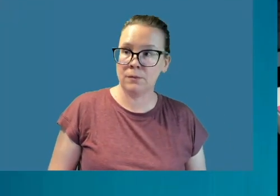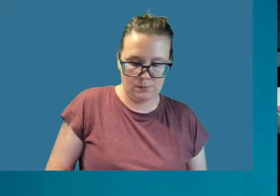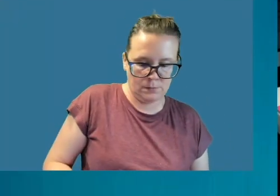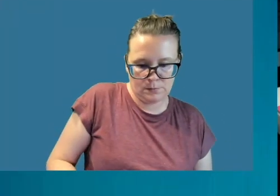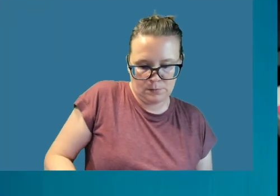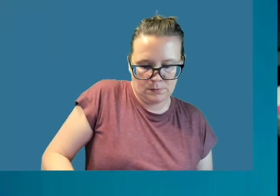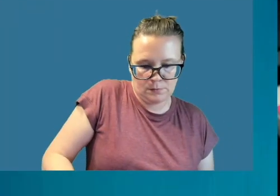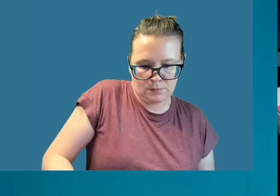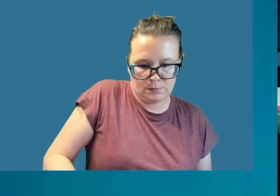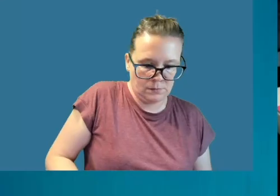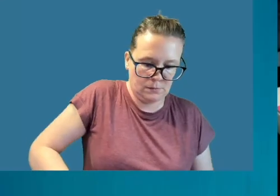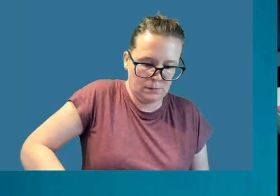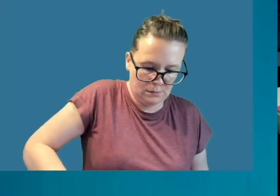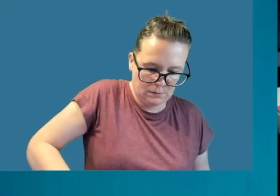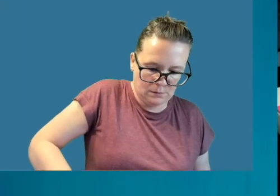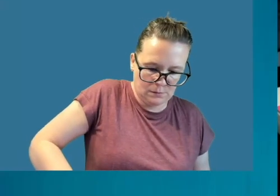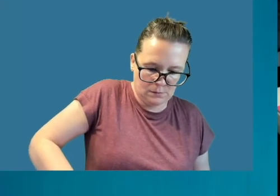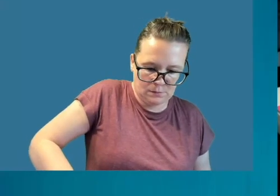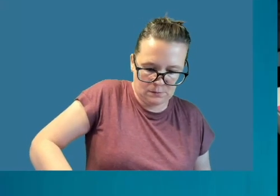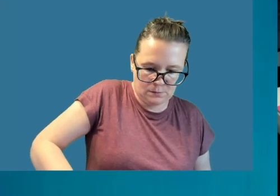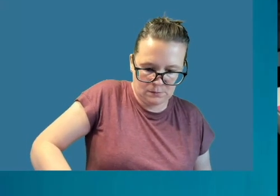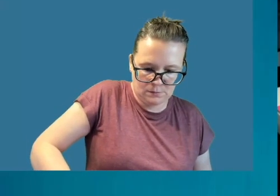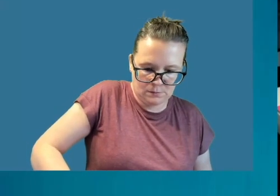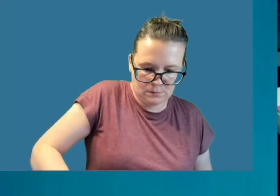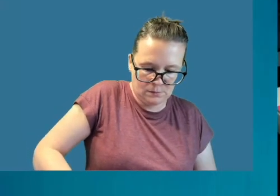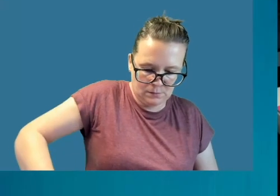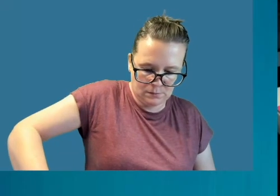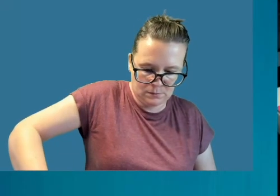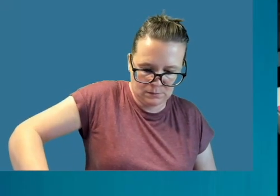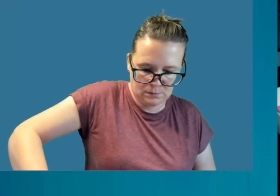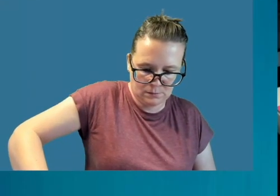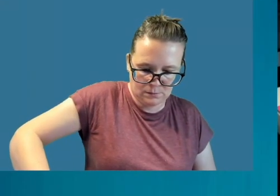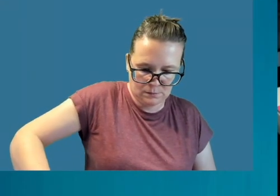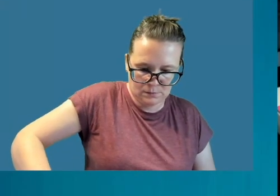And we're just going to trim off the extra along the edges.